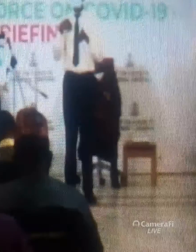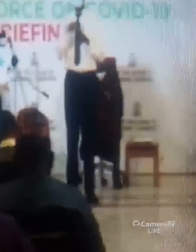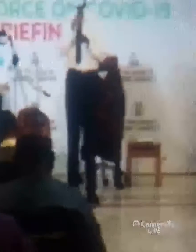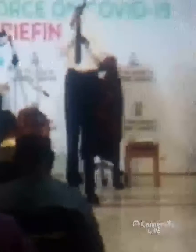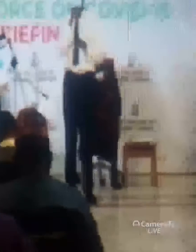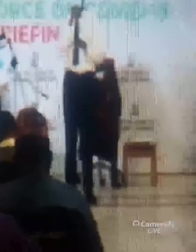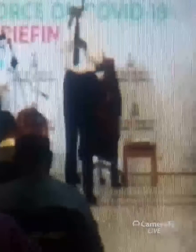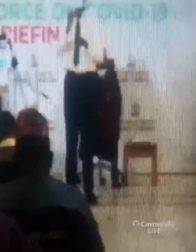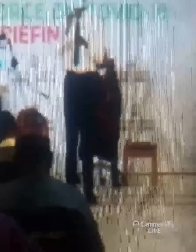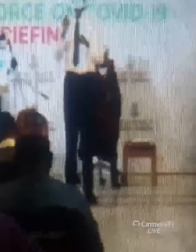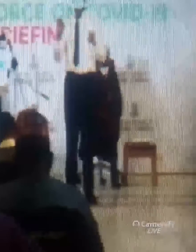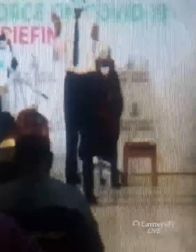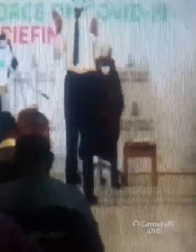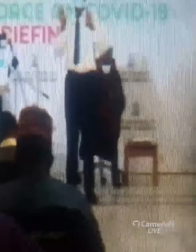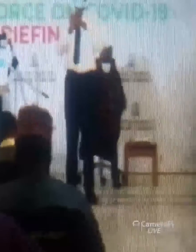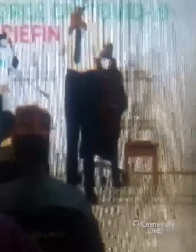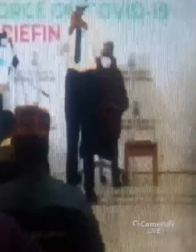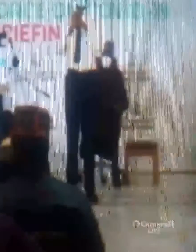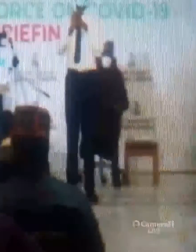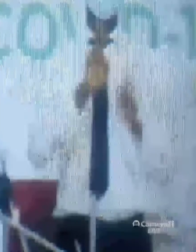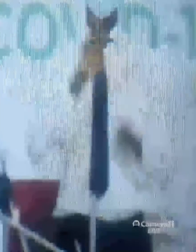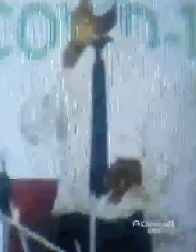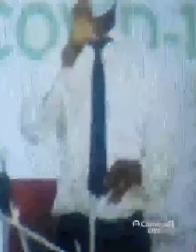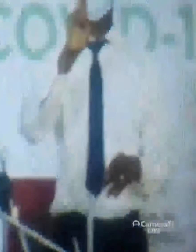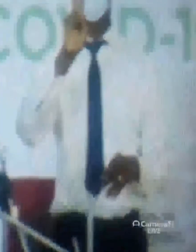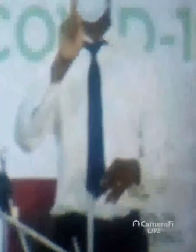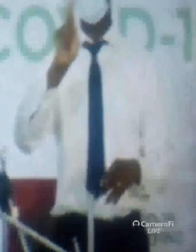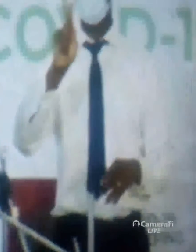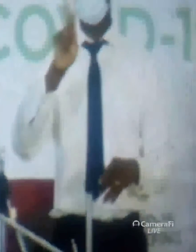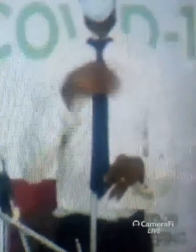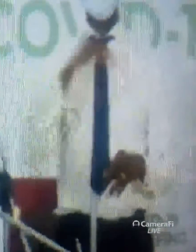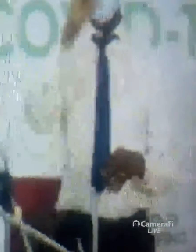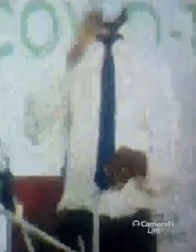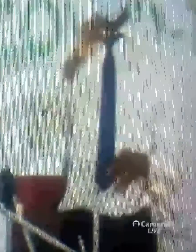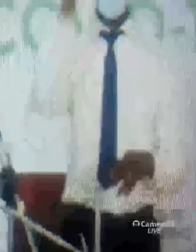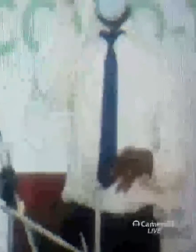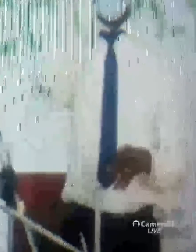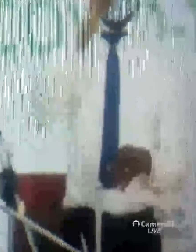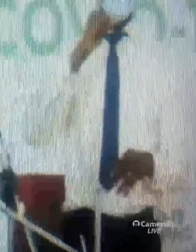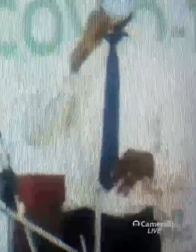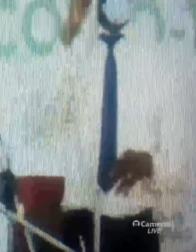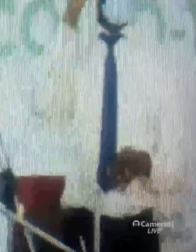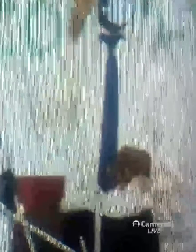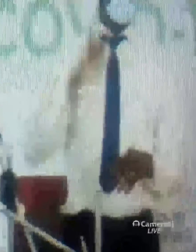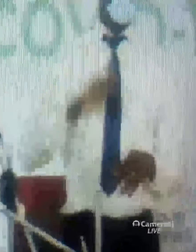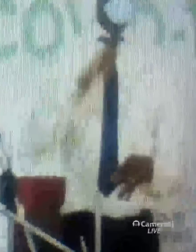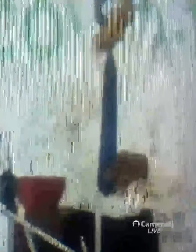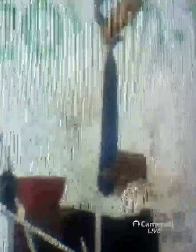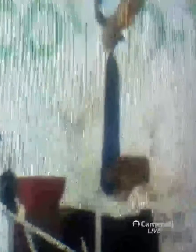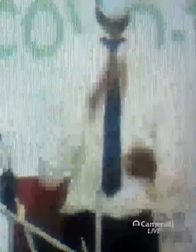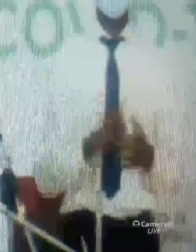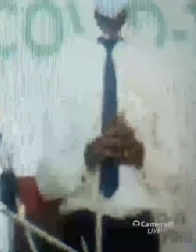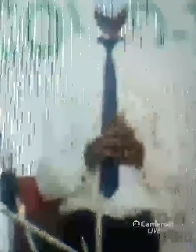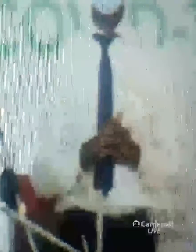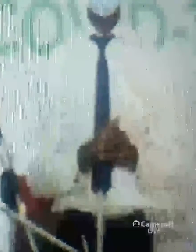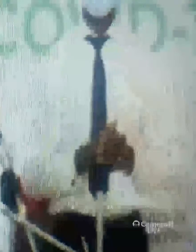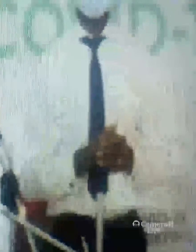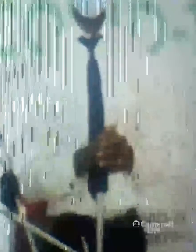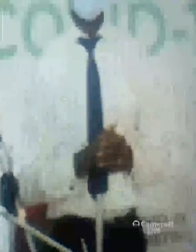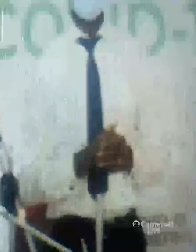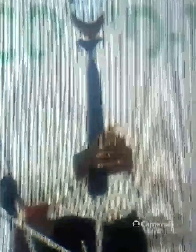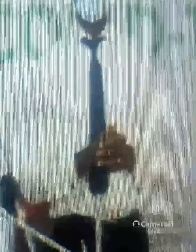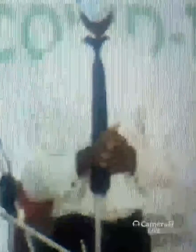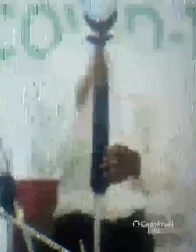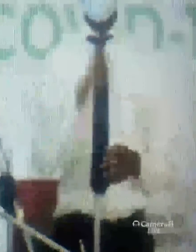from UK and South Africa? Well, it wasn't an easy decision. We had quite a robust discussion. One thing we need to remember